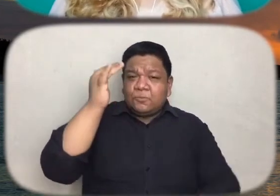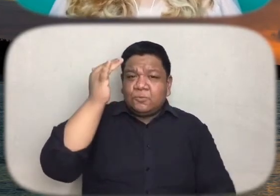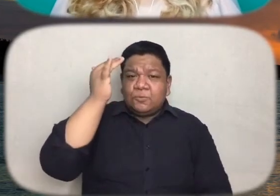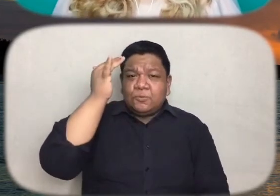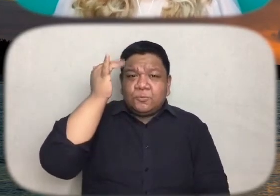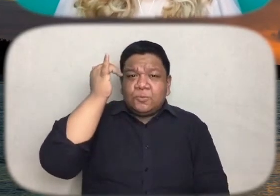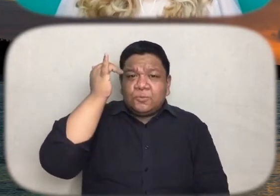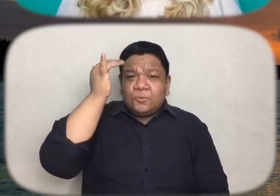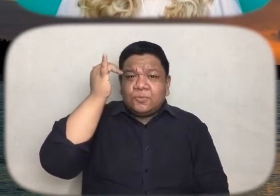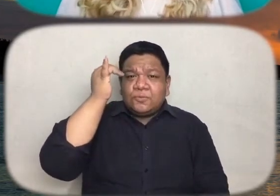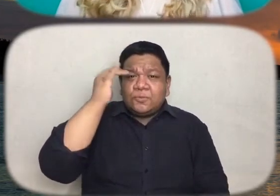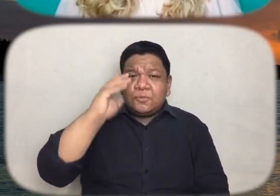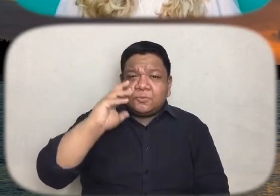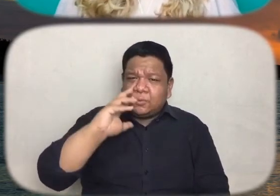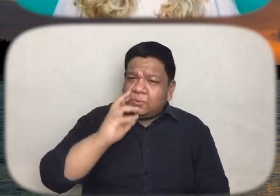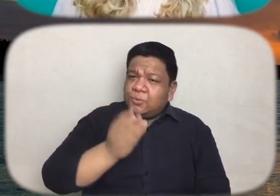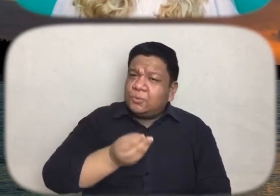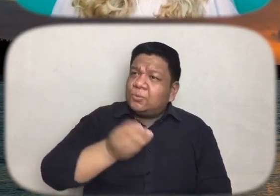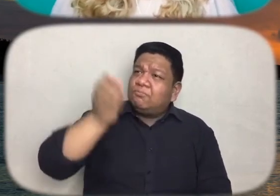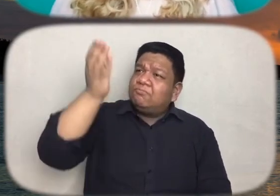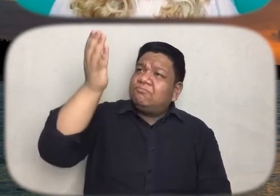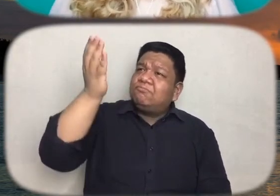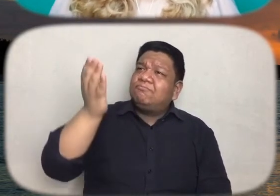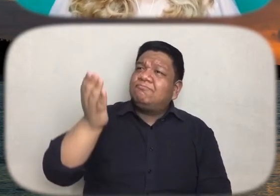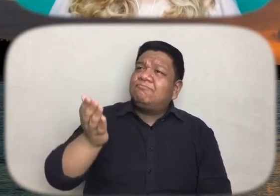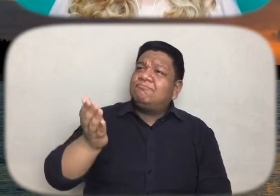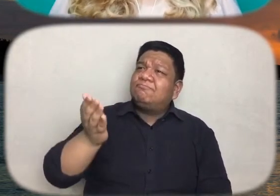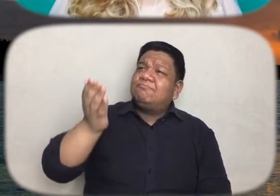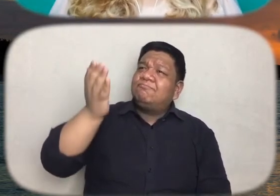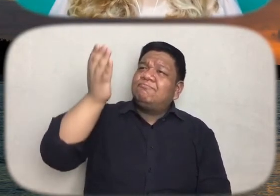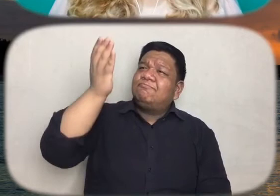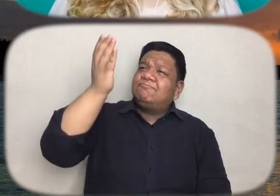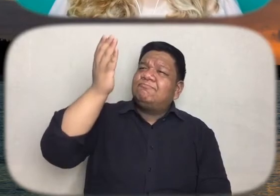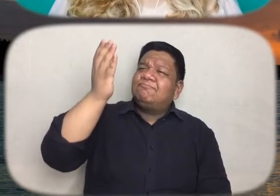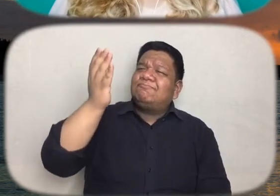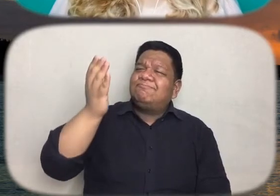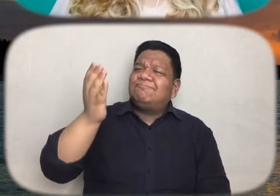because of who you